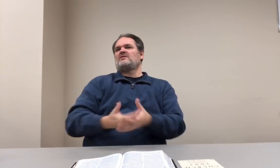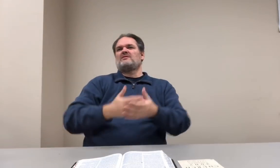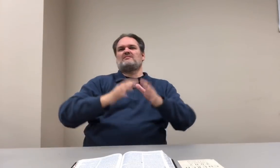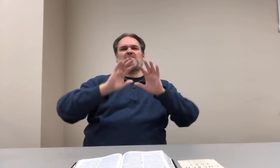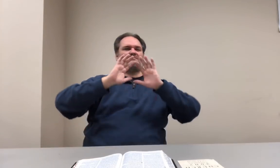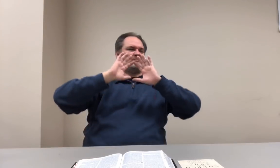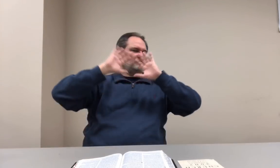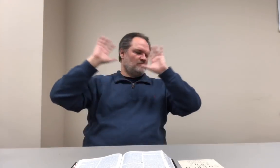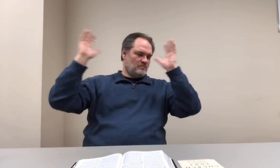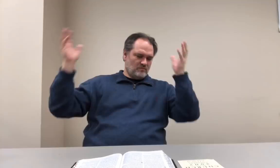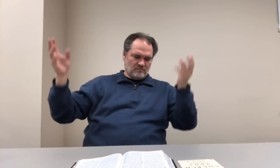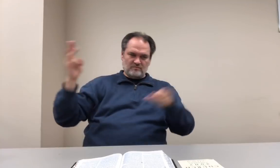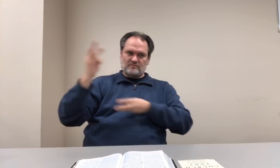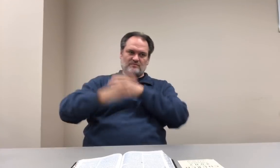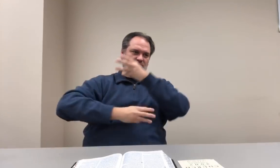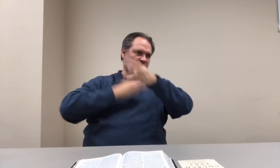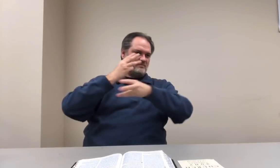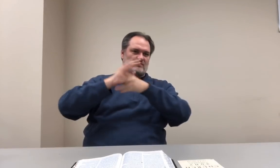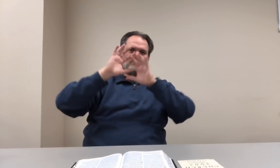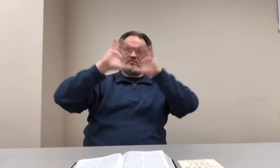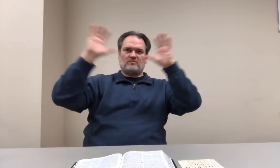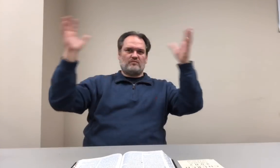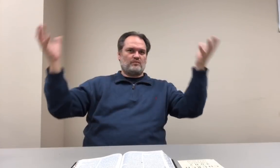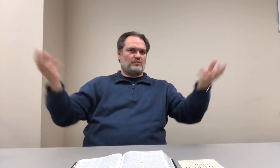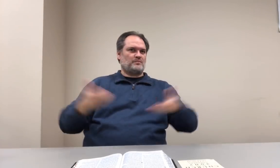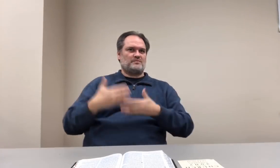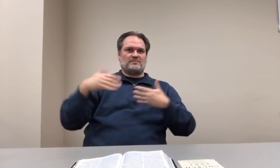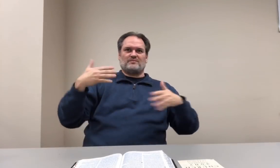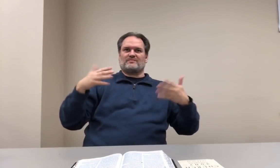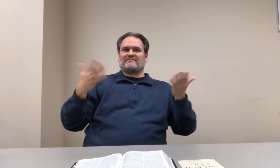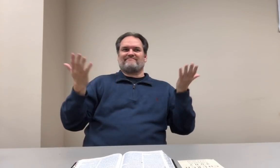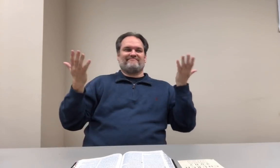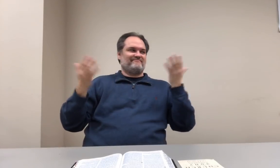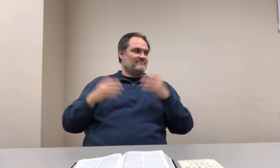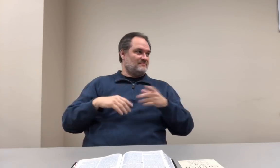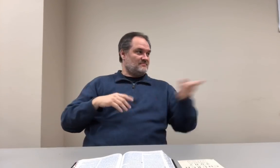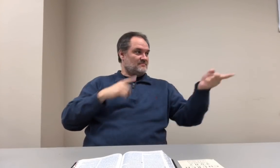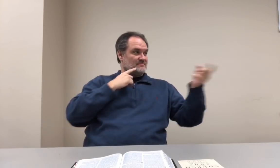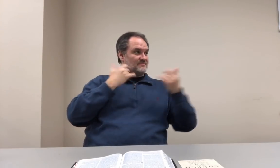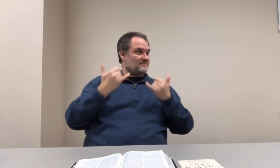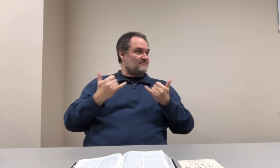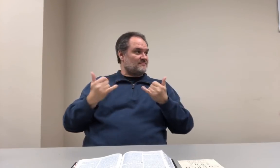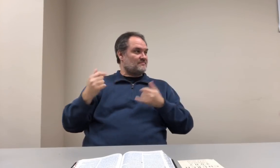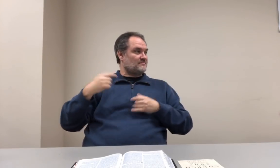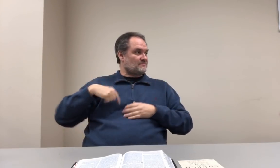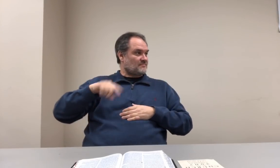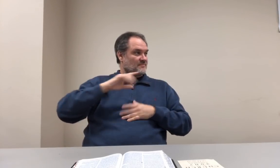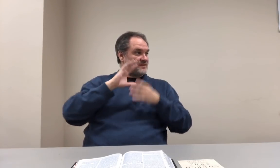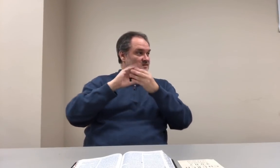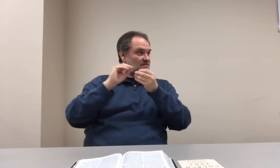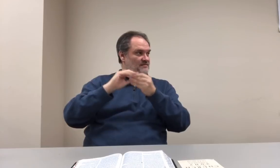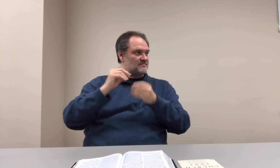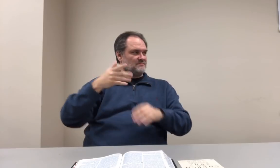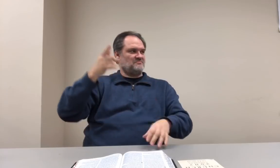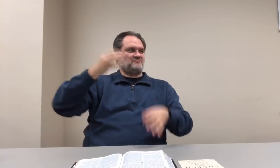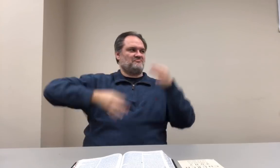possibility of the I am ever being anything other than what he now is. So he's unchanging. He